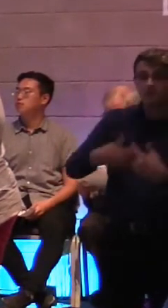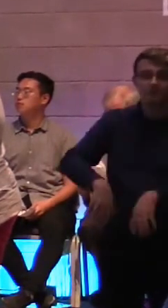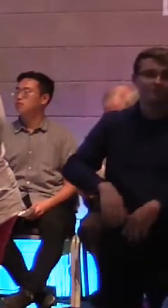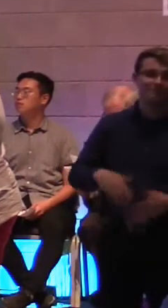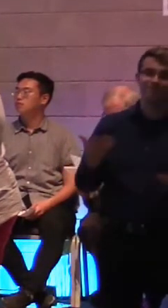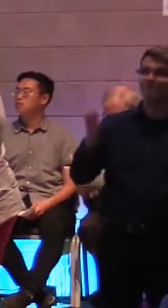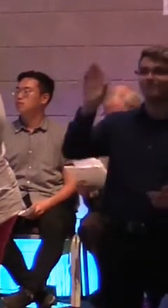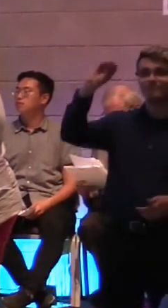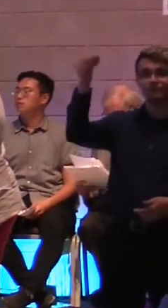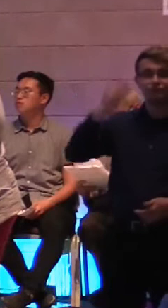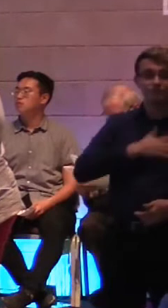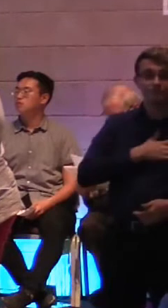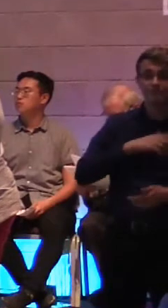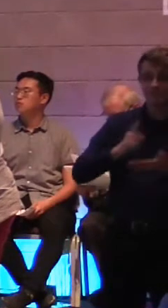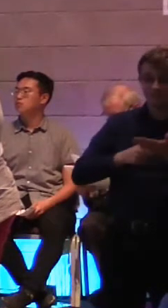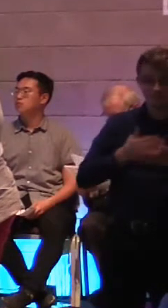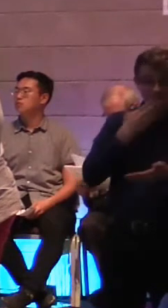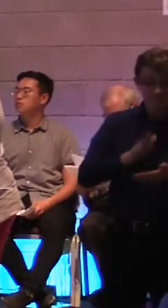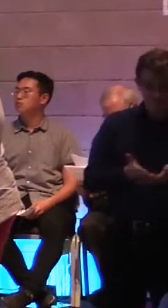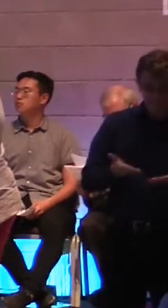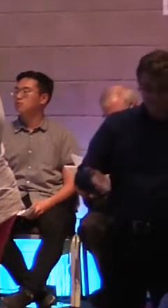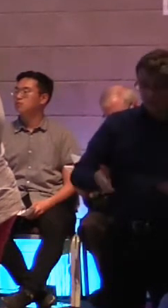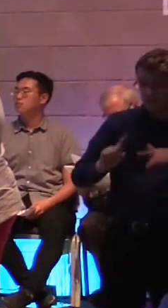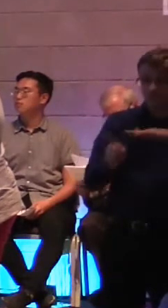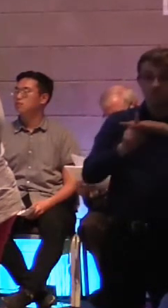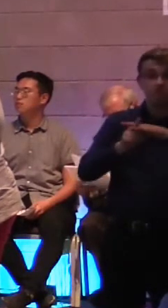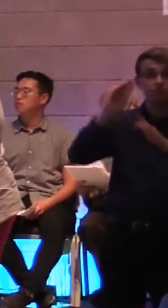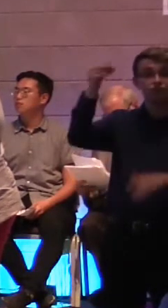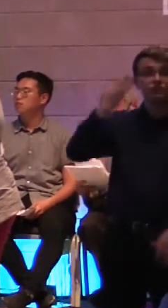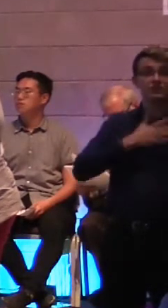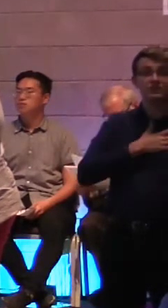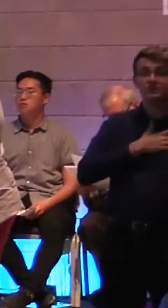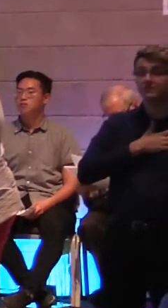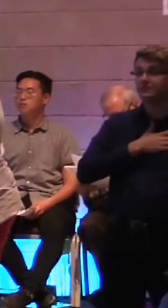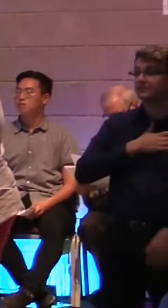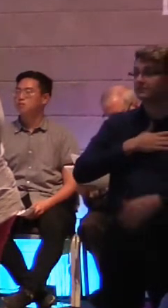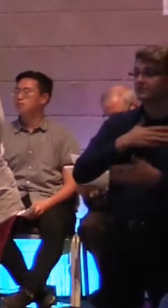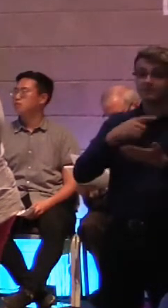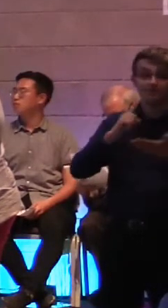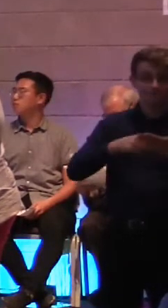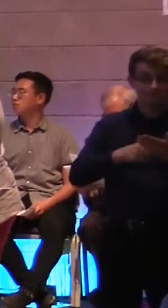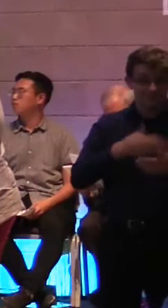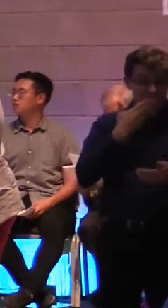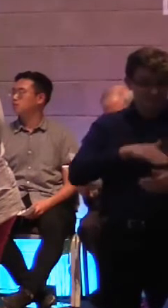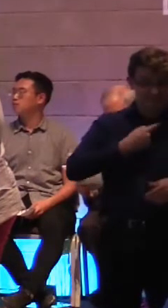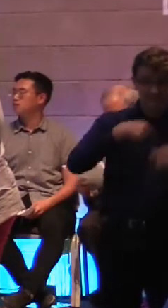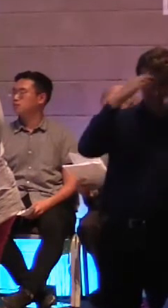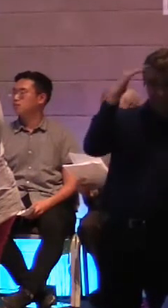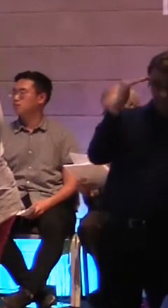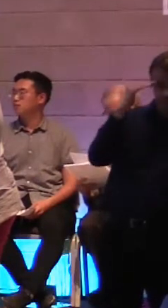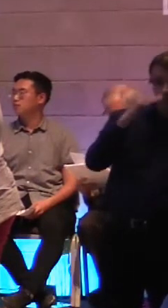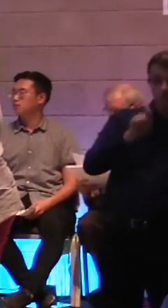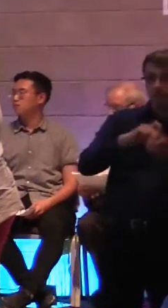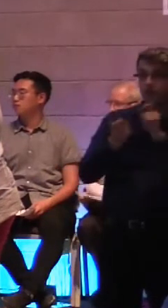grace. There are times when we should have gotten bad news, but instead it's a good report. And that's